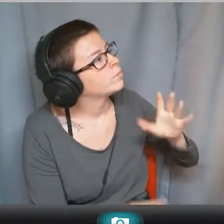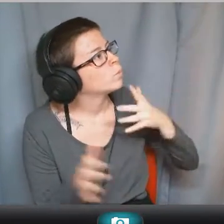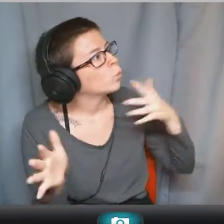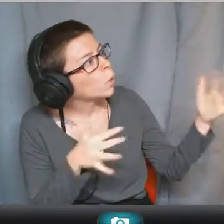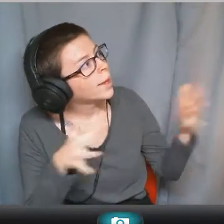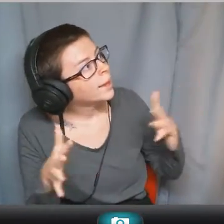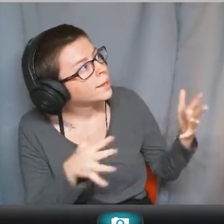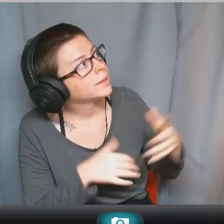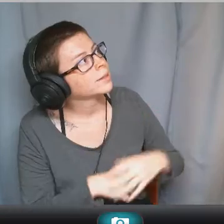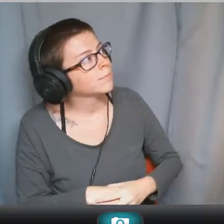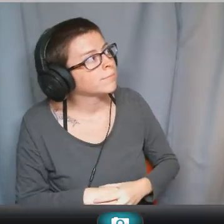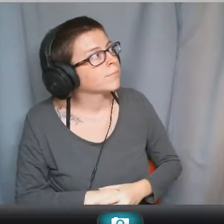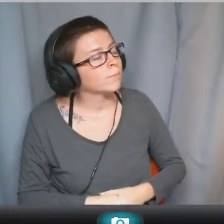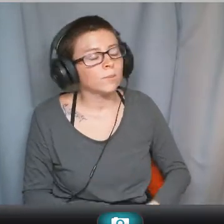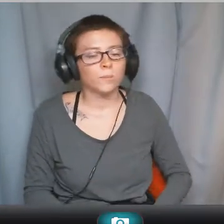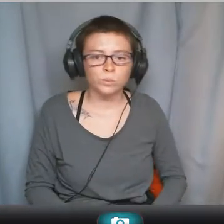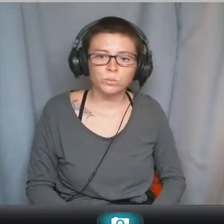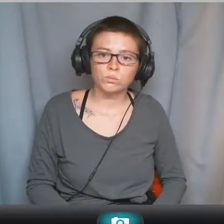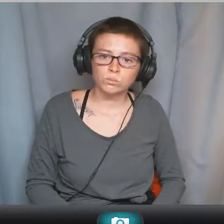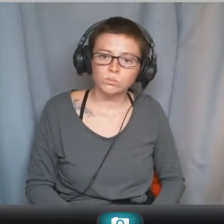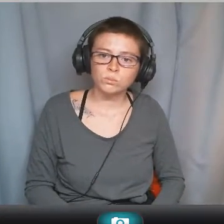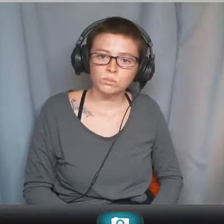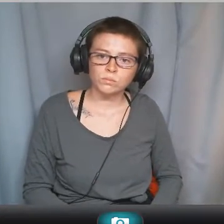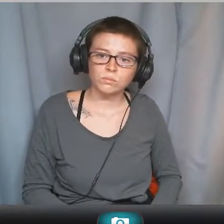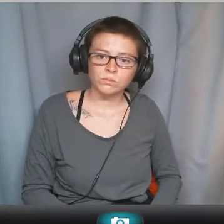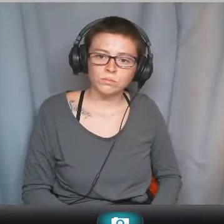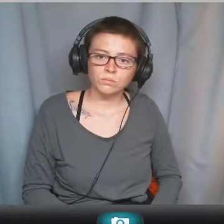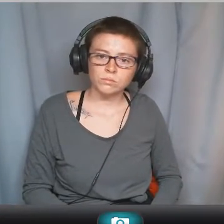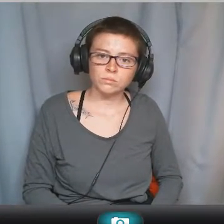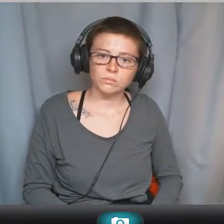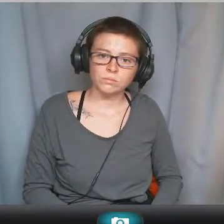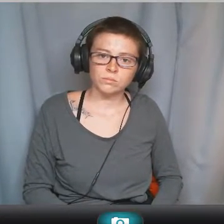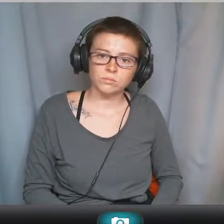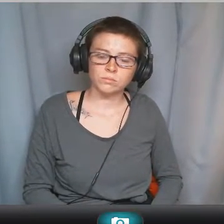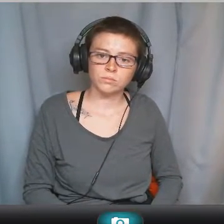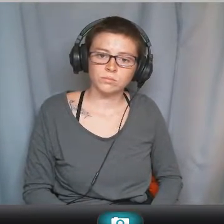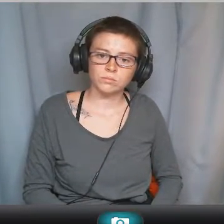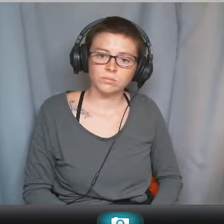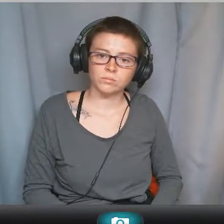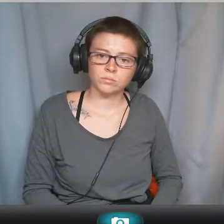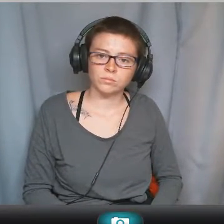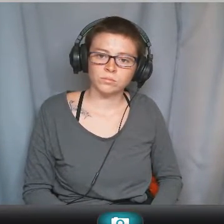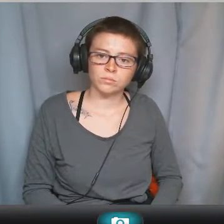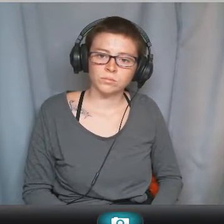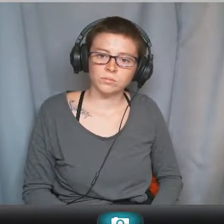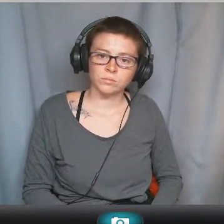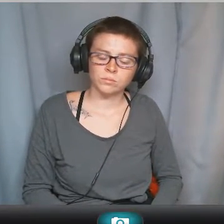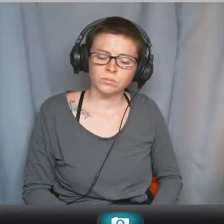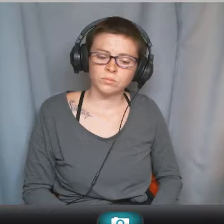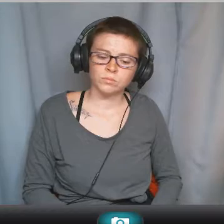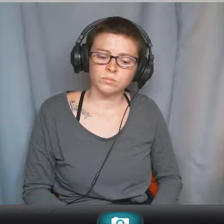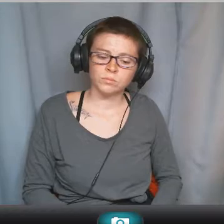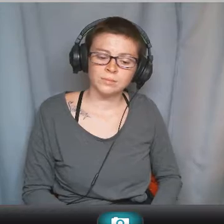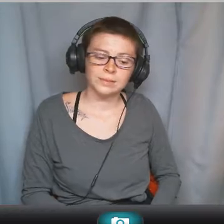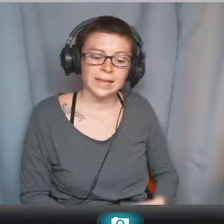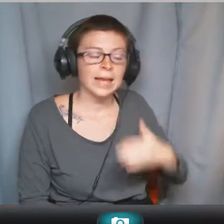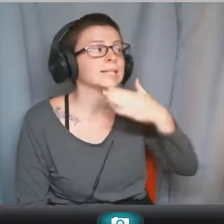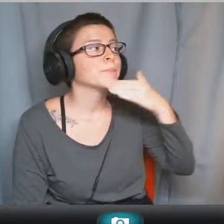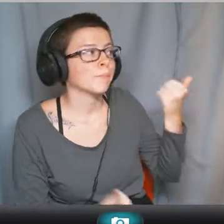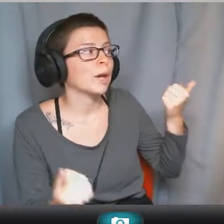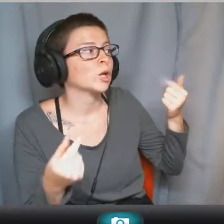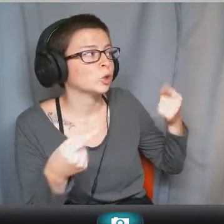Okay. Boys and girls. It gets better in springtime. What gets better in springtime? The